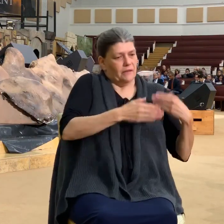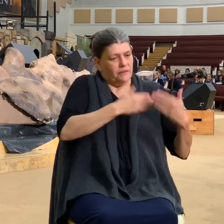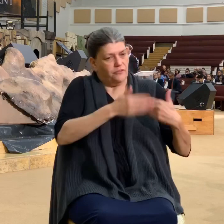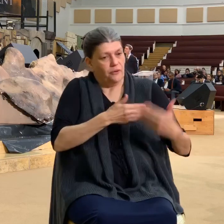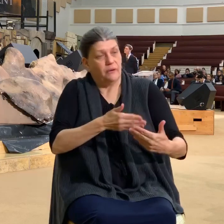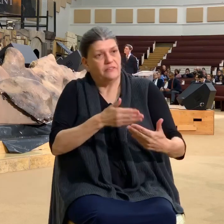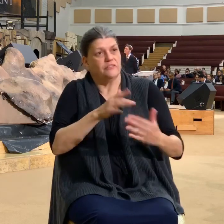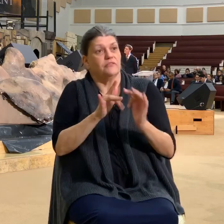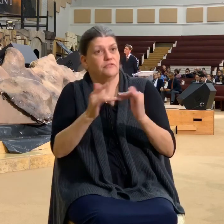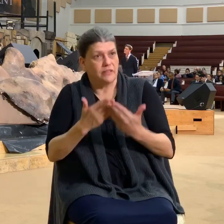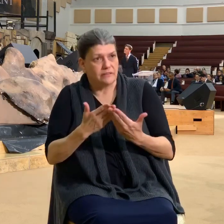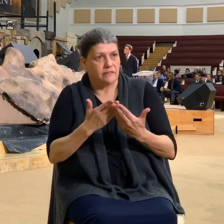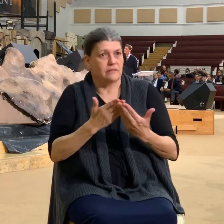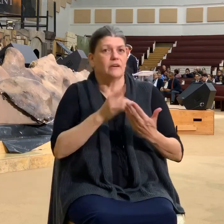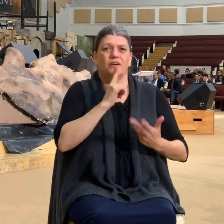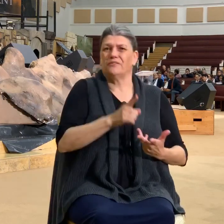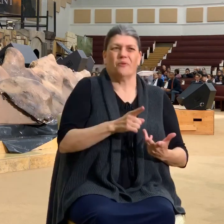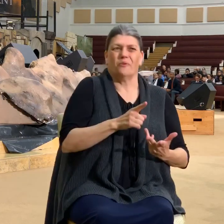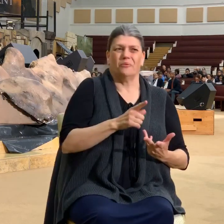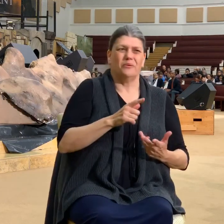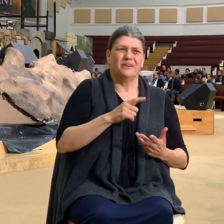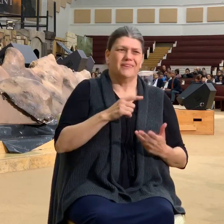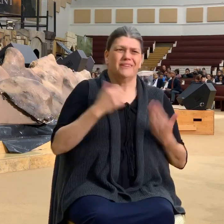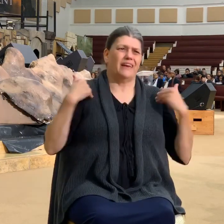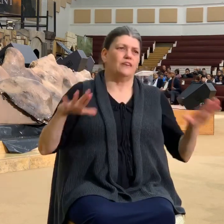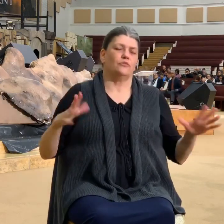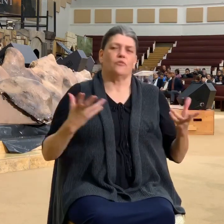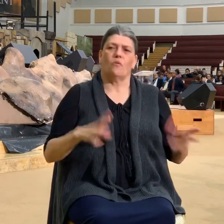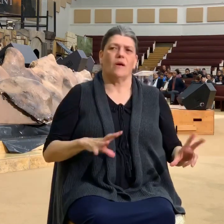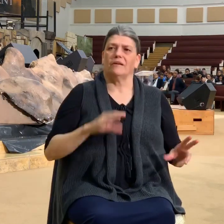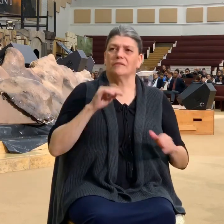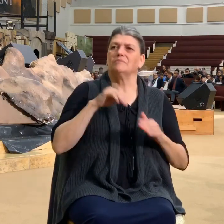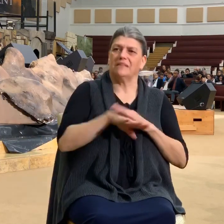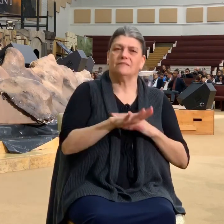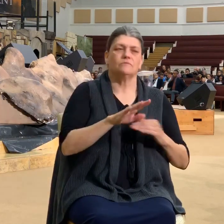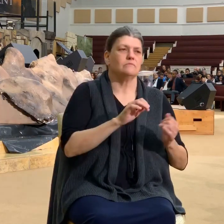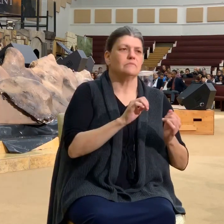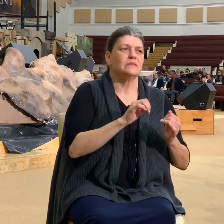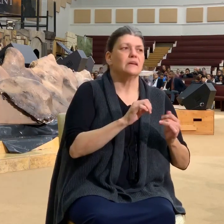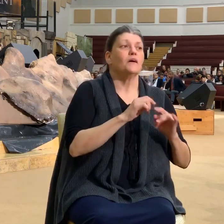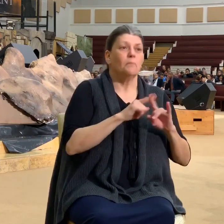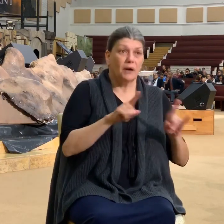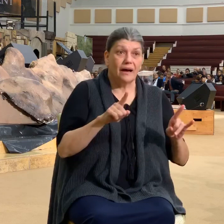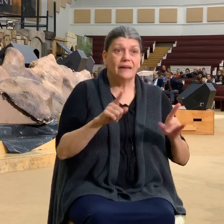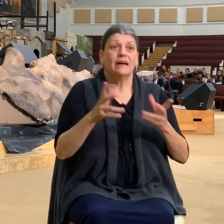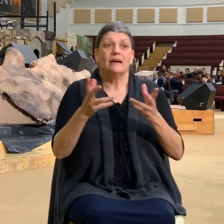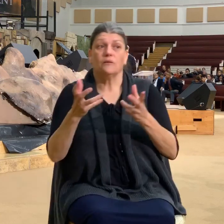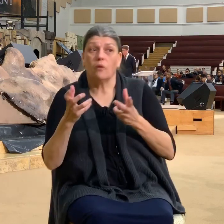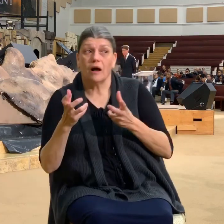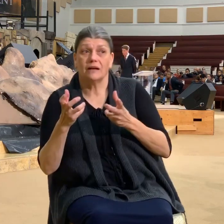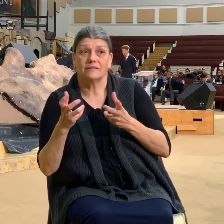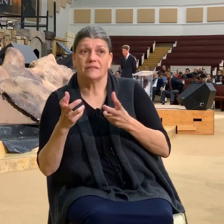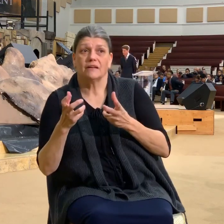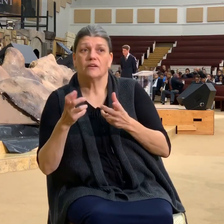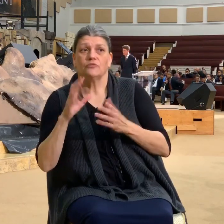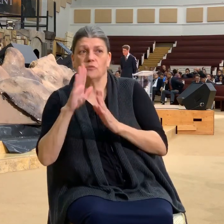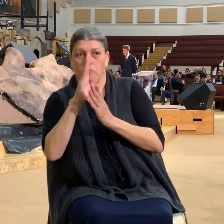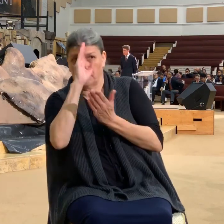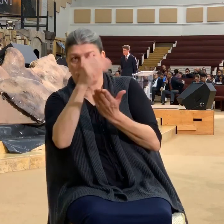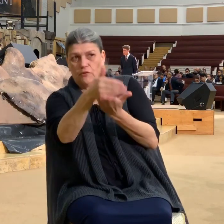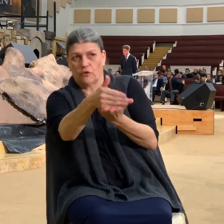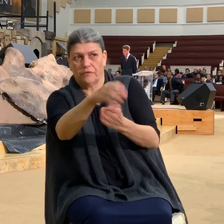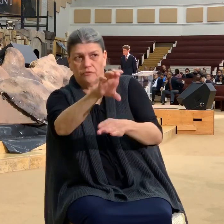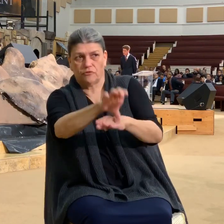pervert the seed. That's you and I. He tries to pervert the church through false doctrine. And the devil goes about seeking whom he